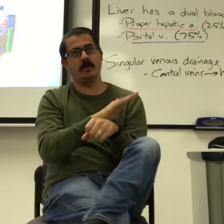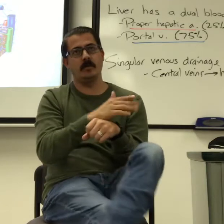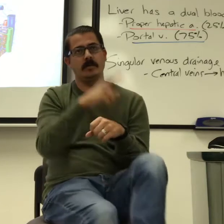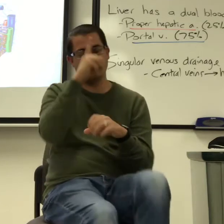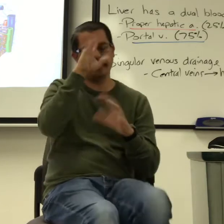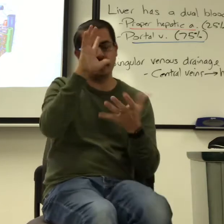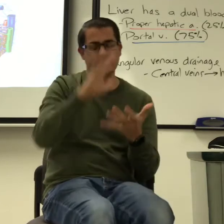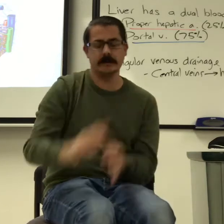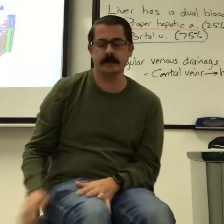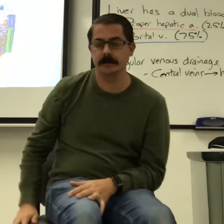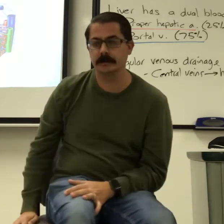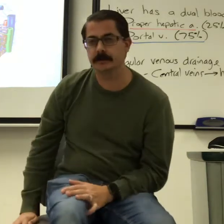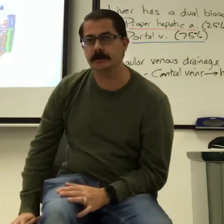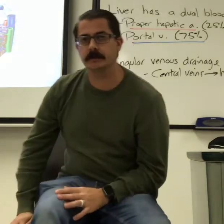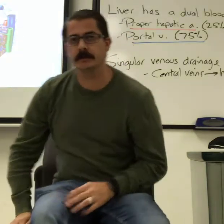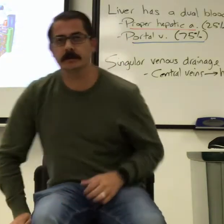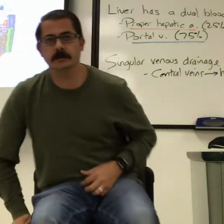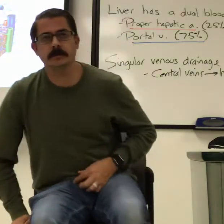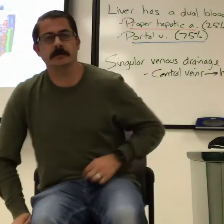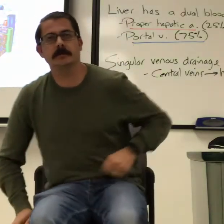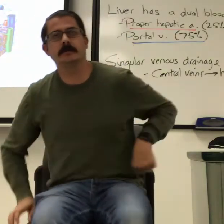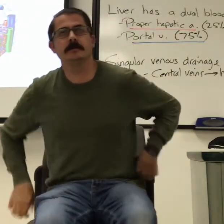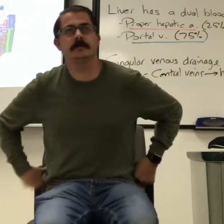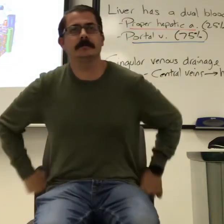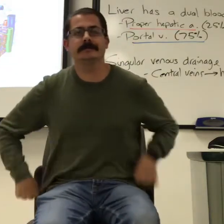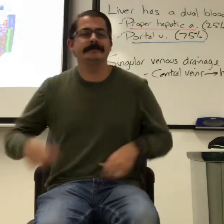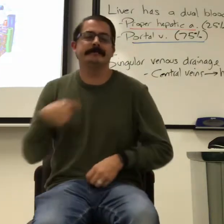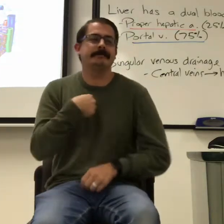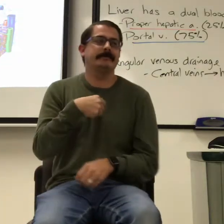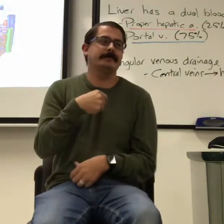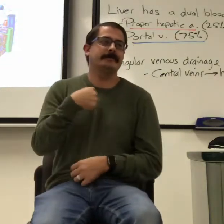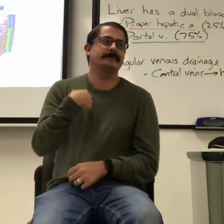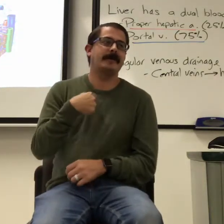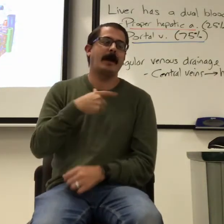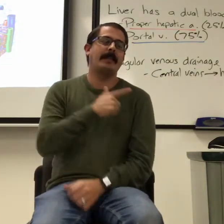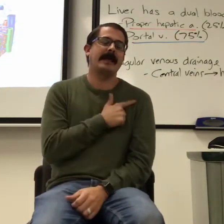causing confusion. I'll write it every single time, I won't be lazy.